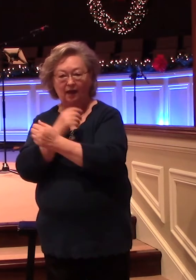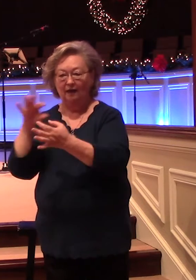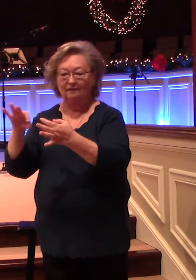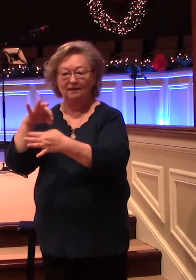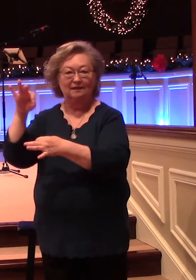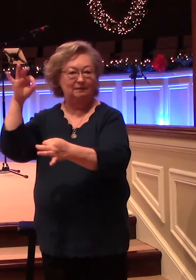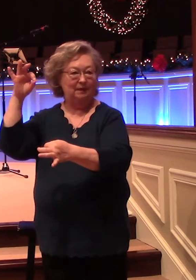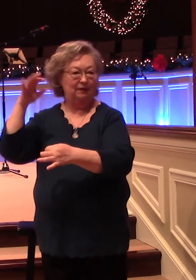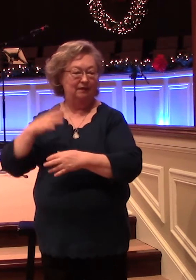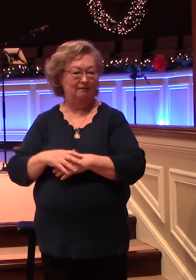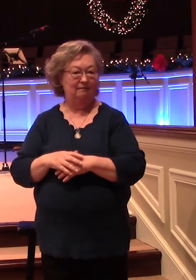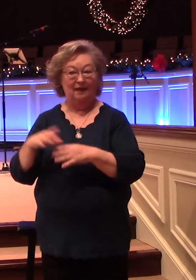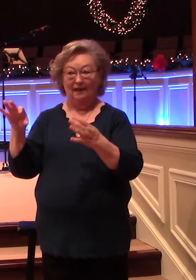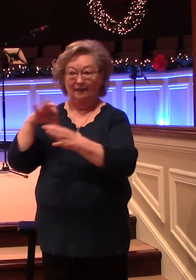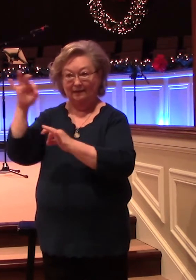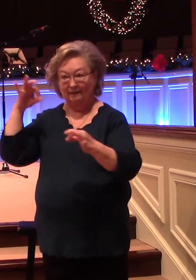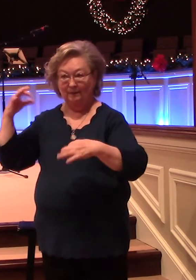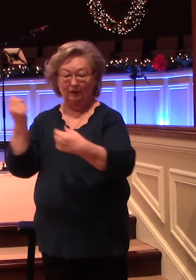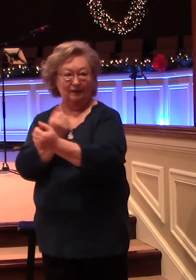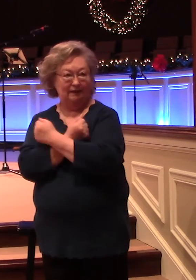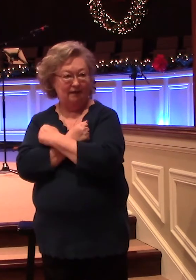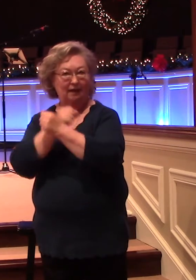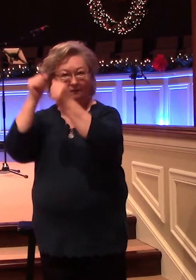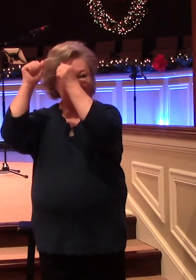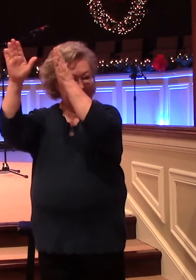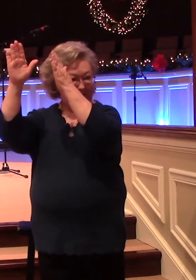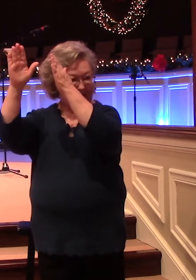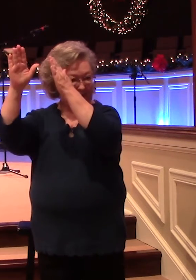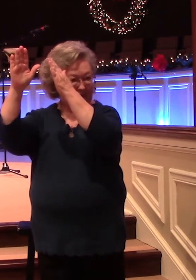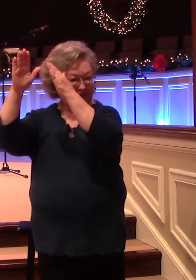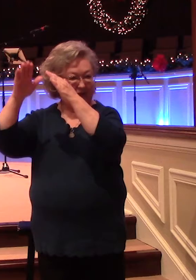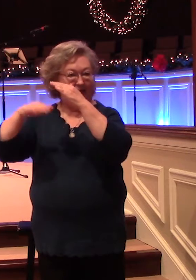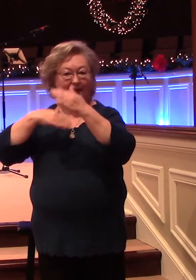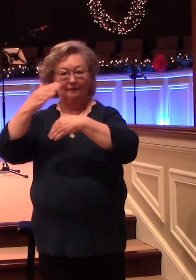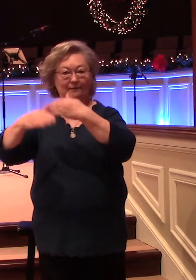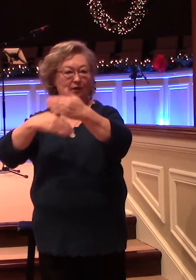up. And that kind of love changes everything.